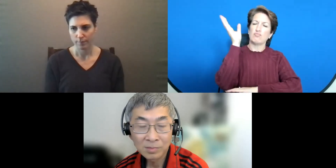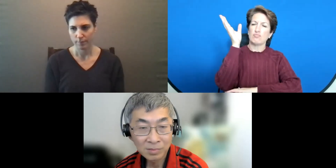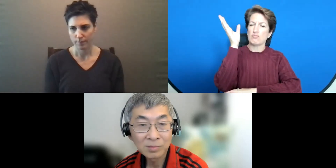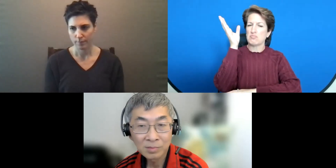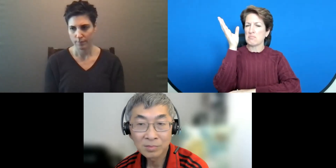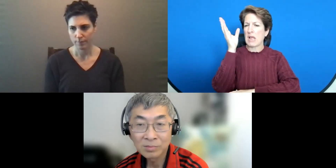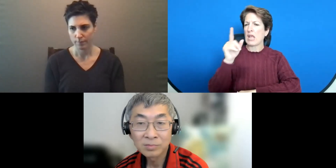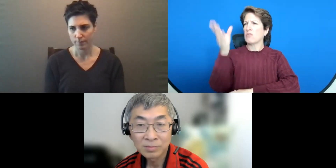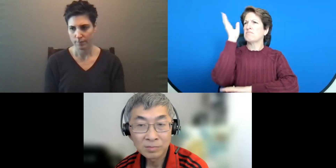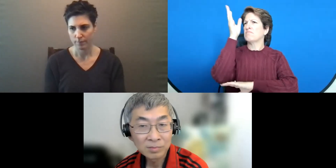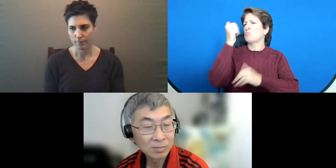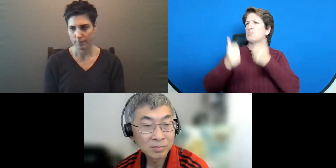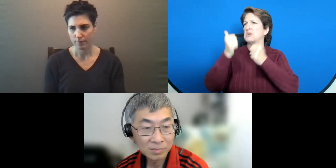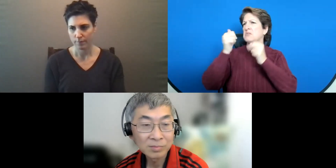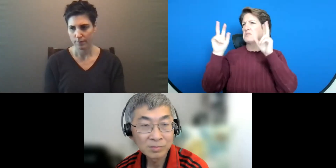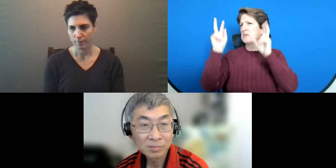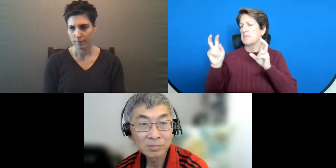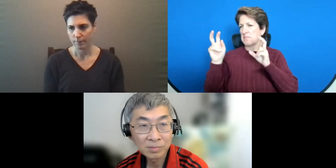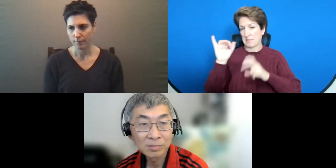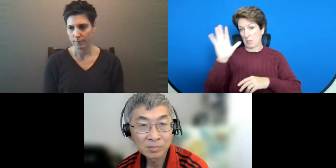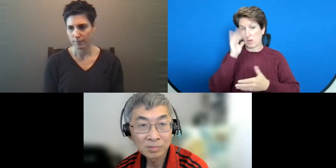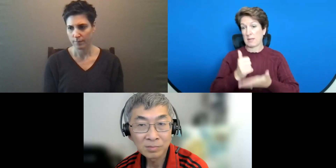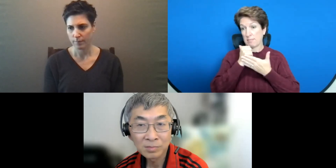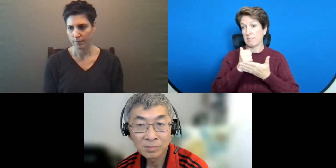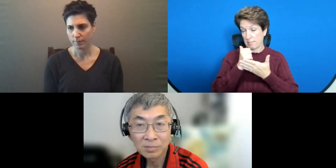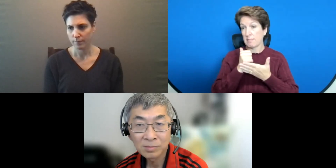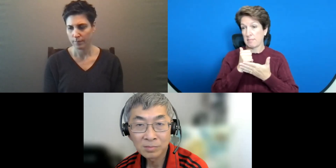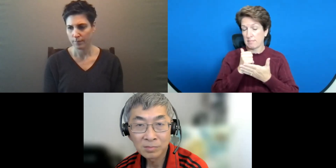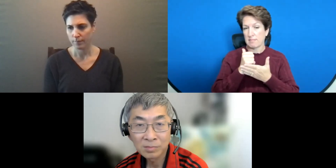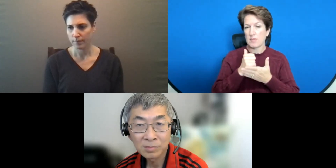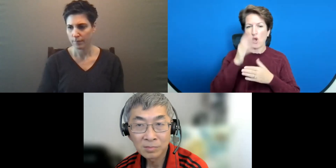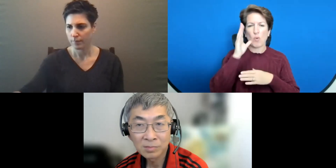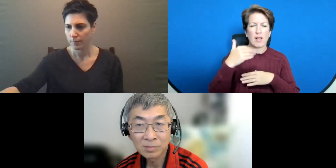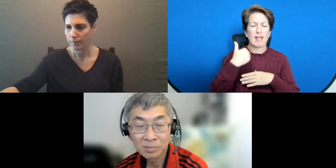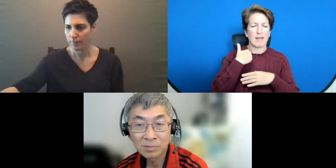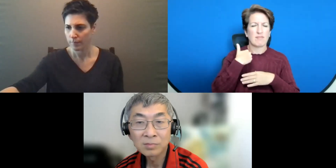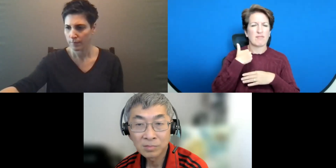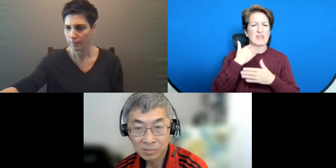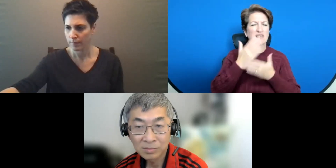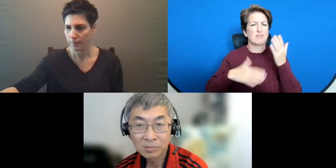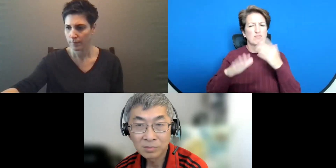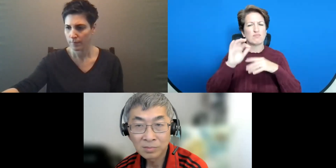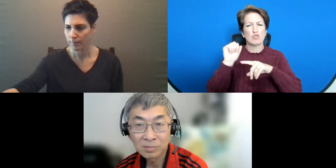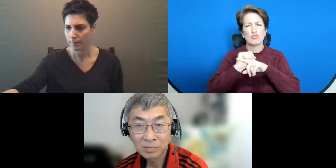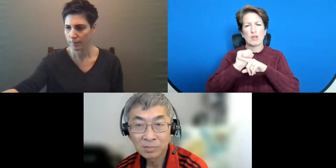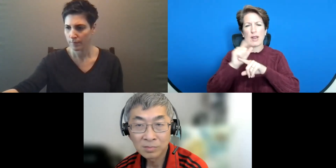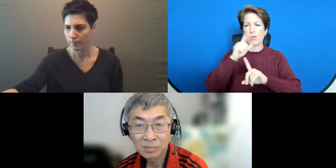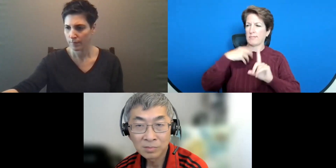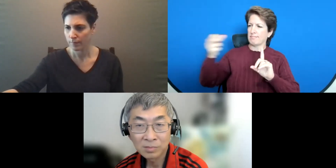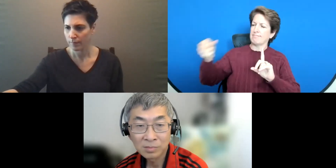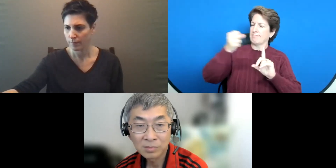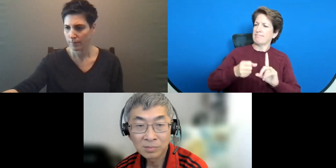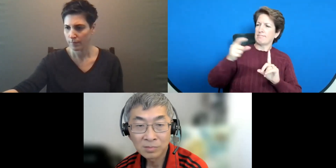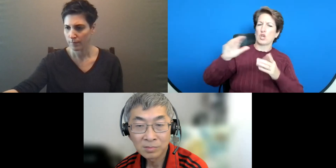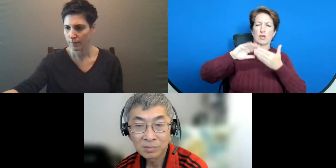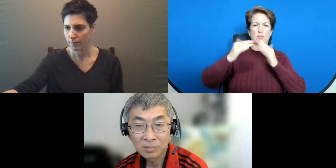speak about. That would really help us as well. Some of the sessions will have a community ambassador speaker. So it would be great to know if